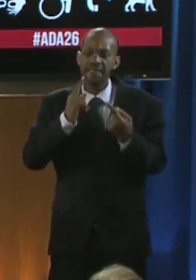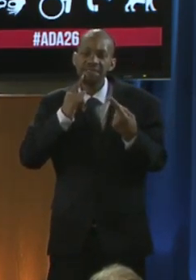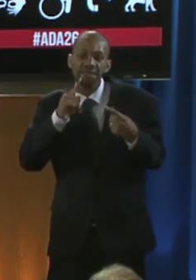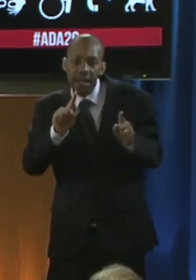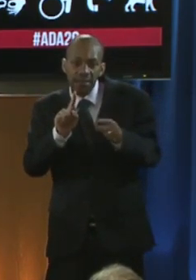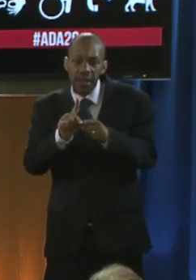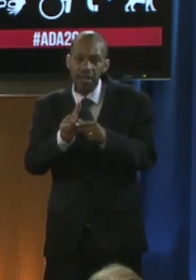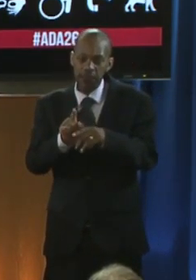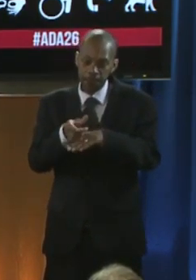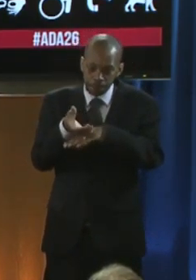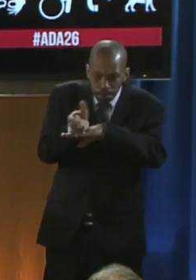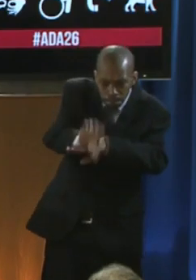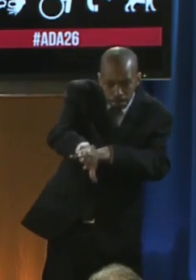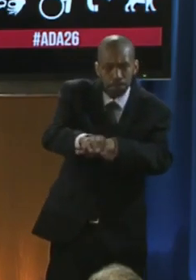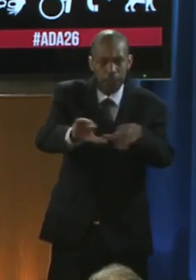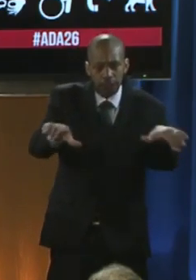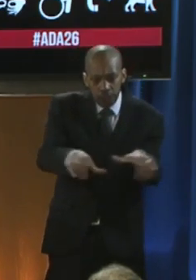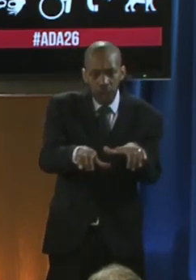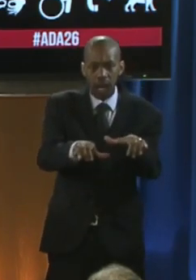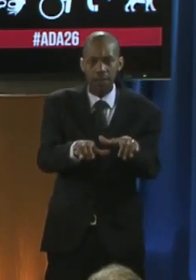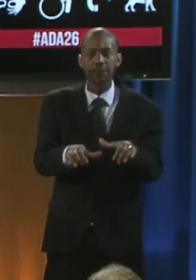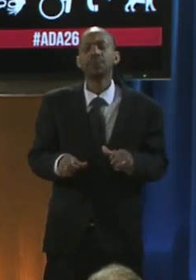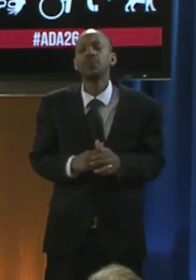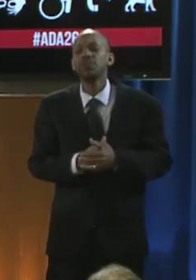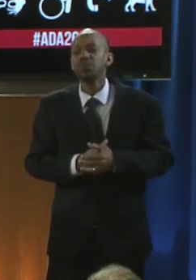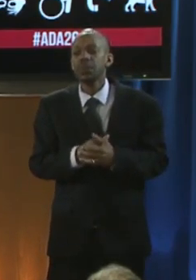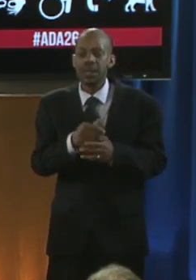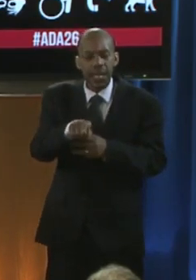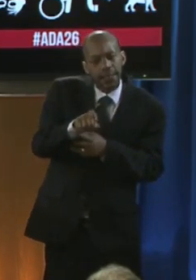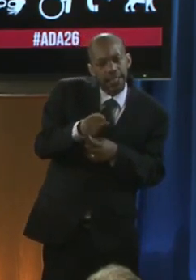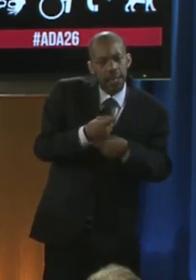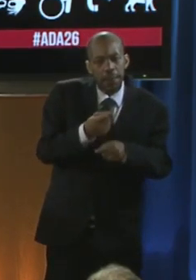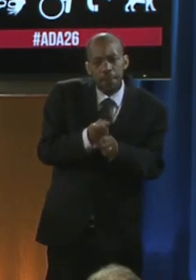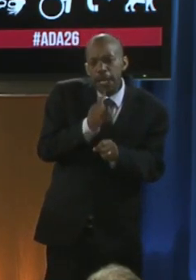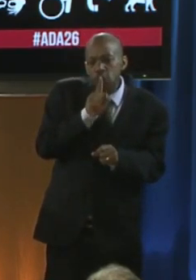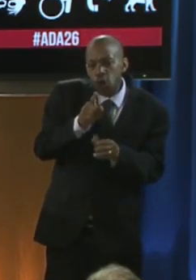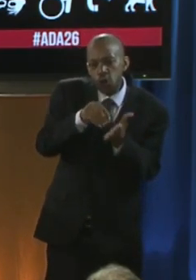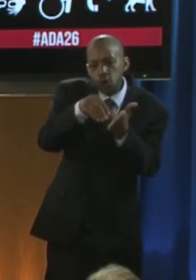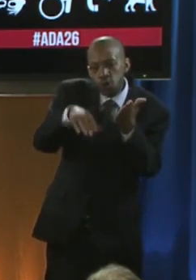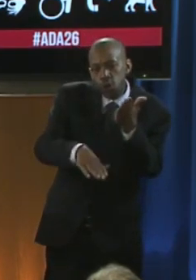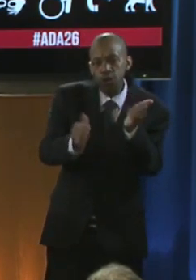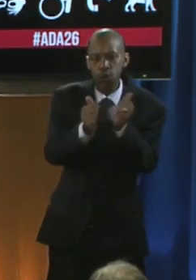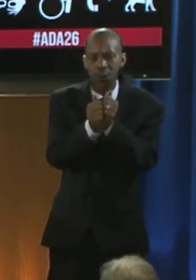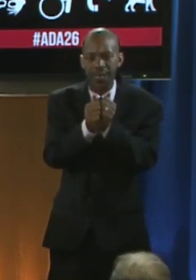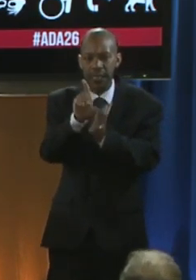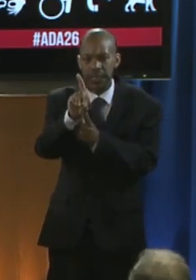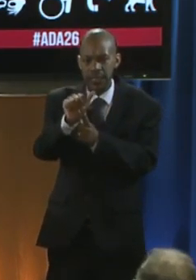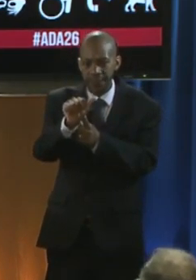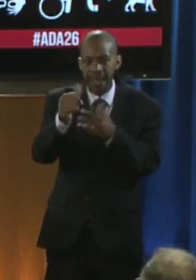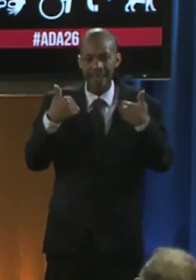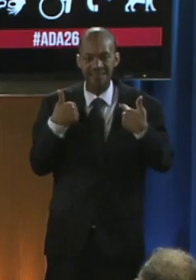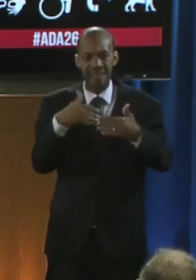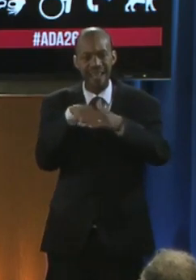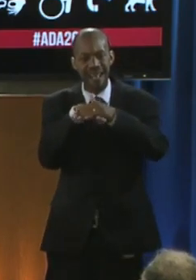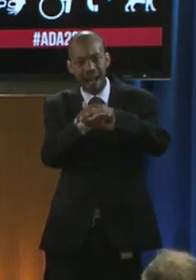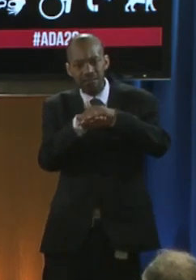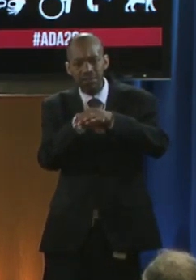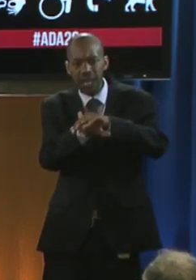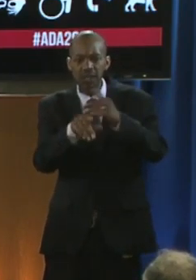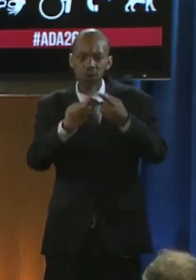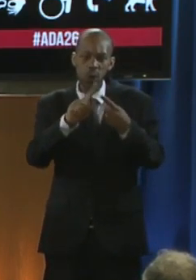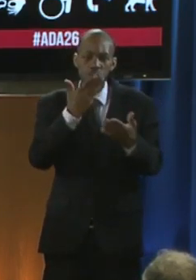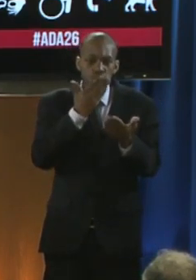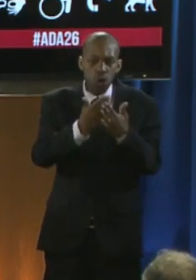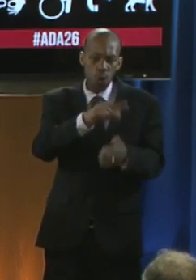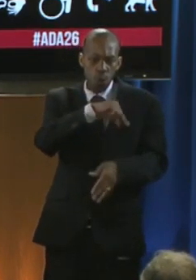enforced across the board, the need to ensure that students with disabilities have access to